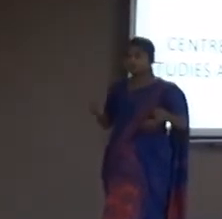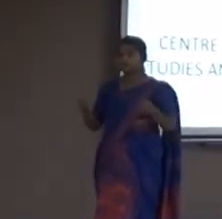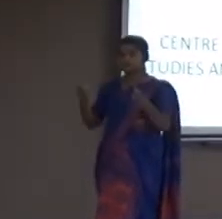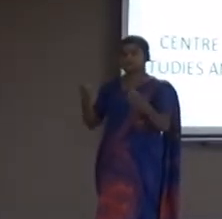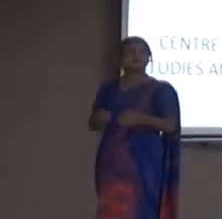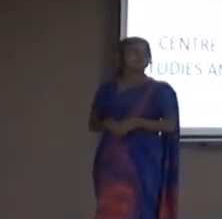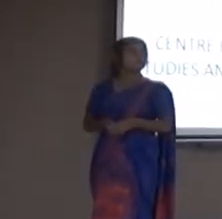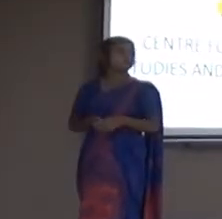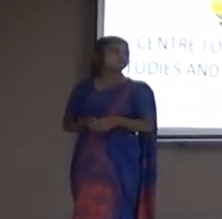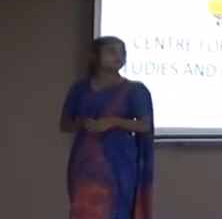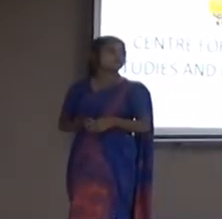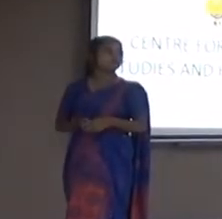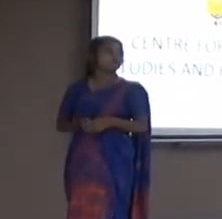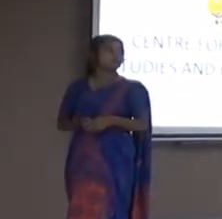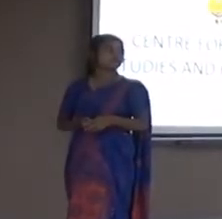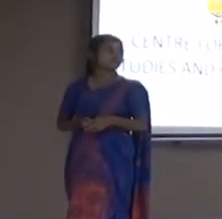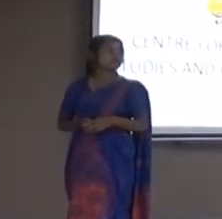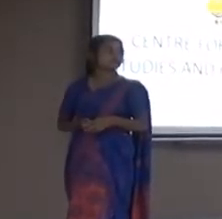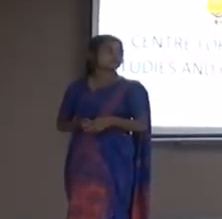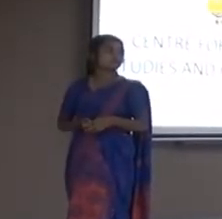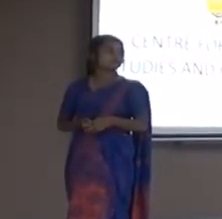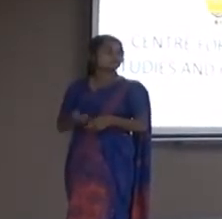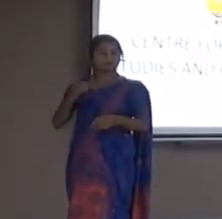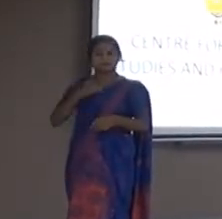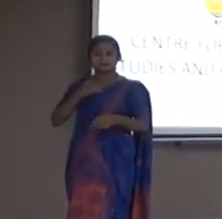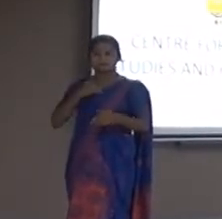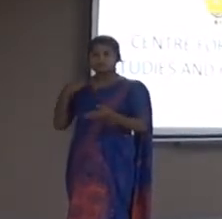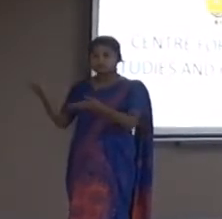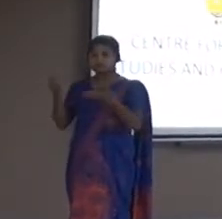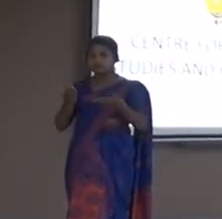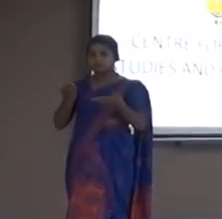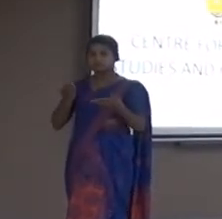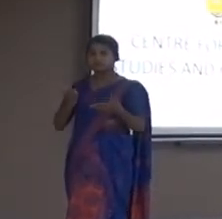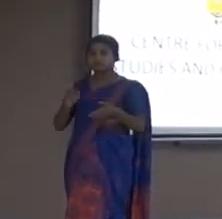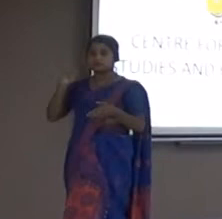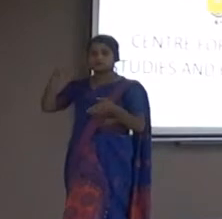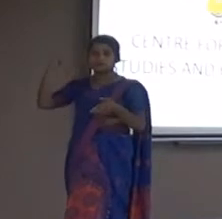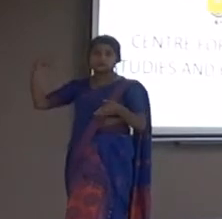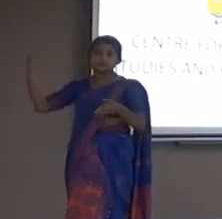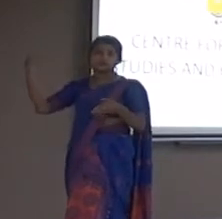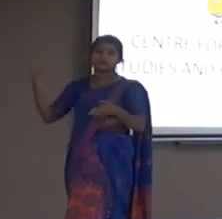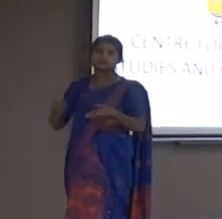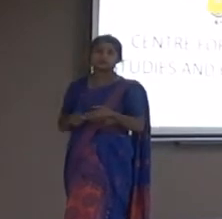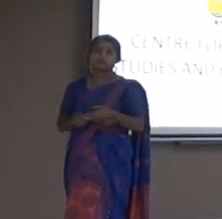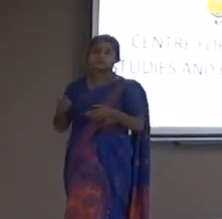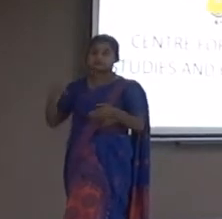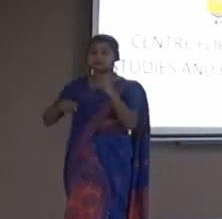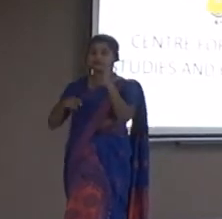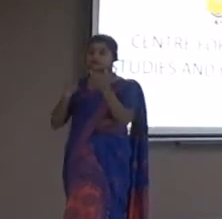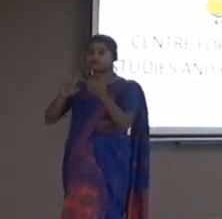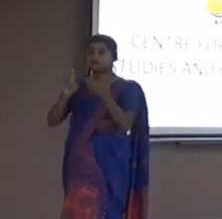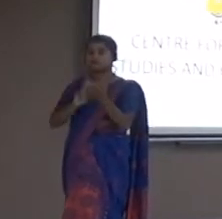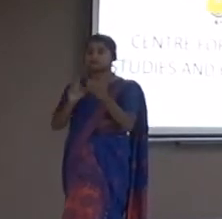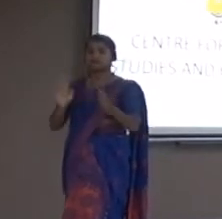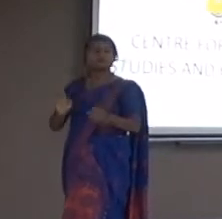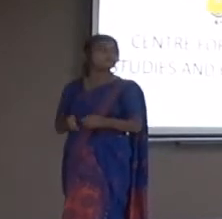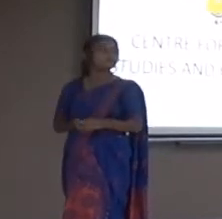evening, I said that we need to bring in a paradigm shift, and this is what the center is going to do.